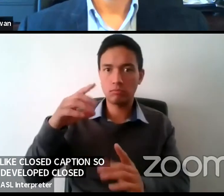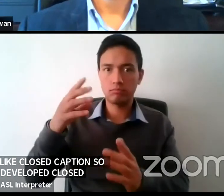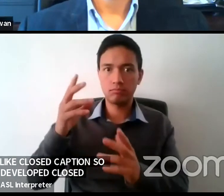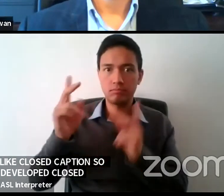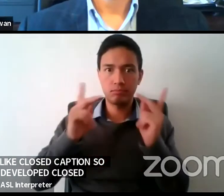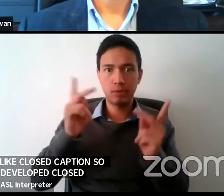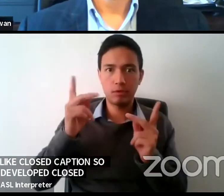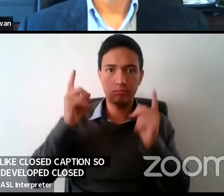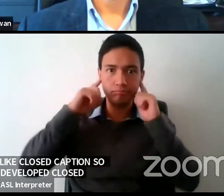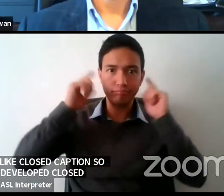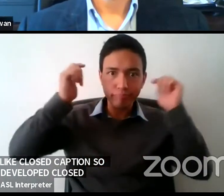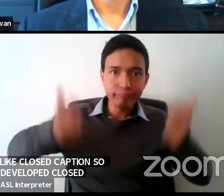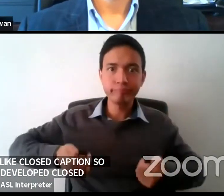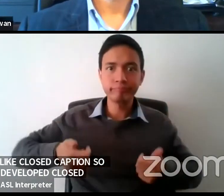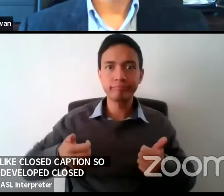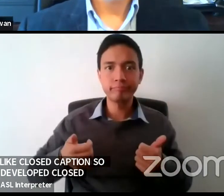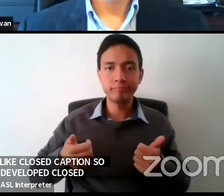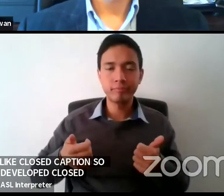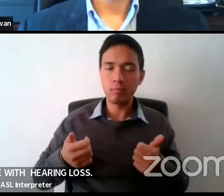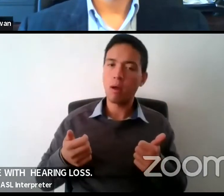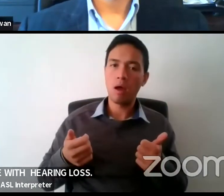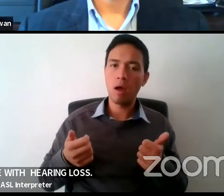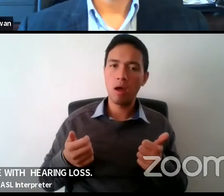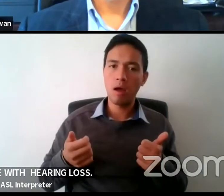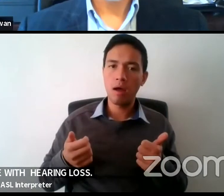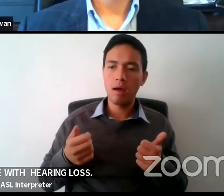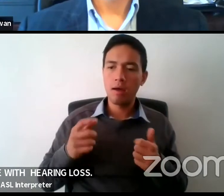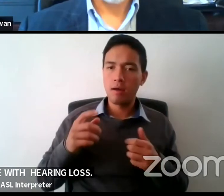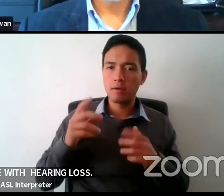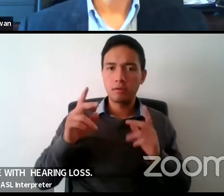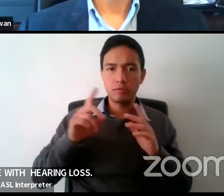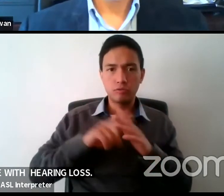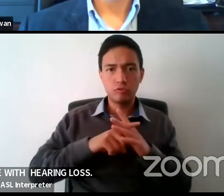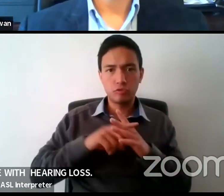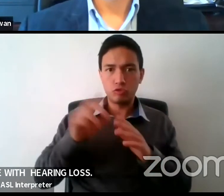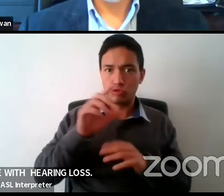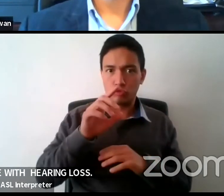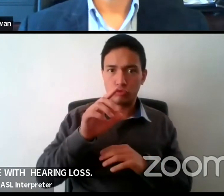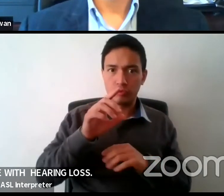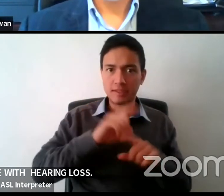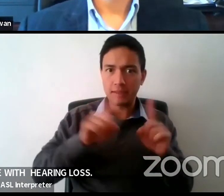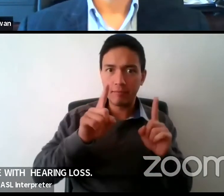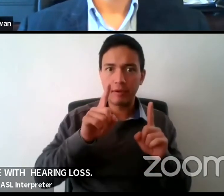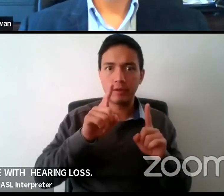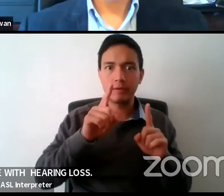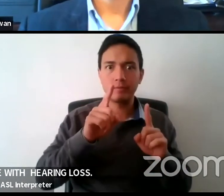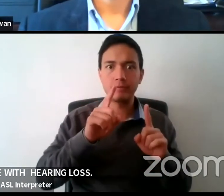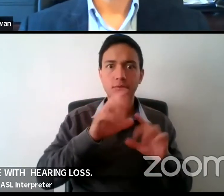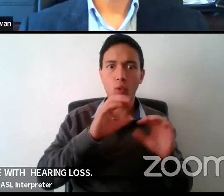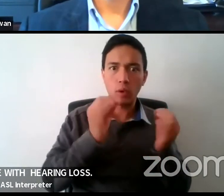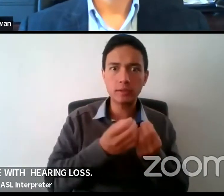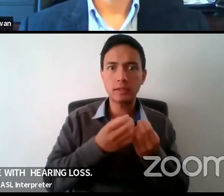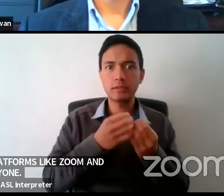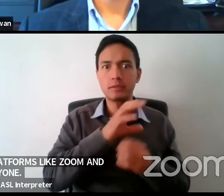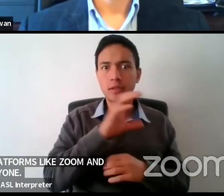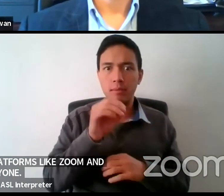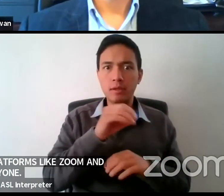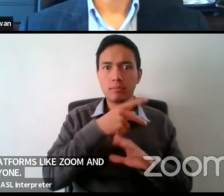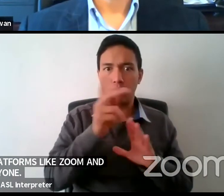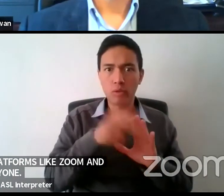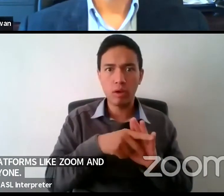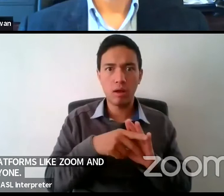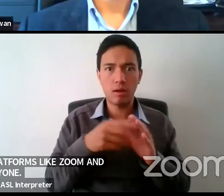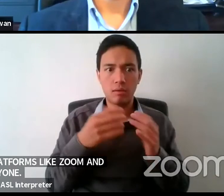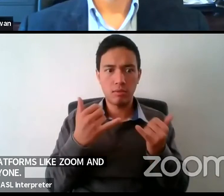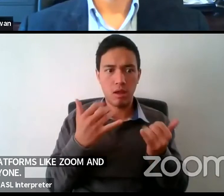hearing loss. Well, those got integrated into platforms like Zoom, and it's better for everybody, right? Now we all get really great closed caption